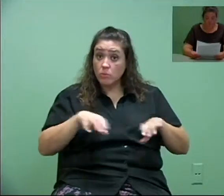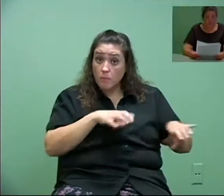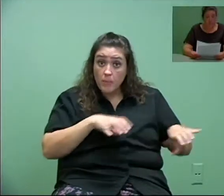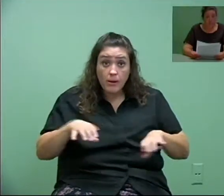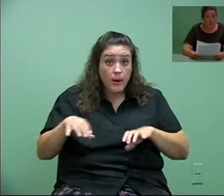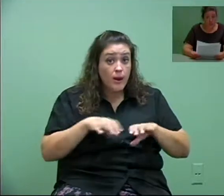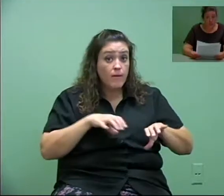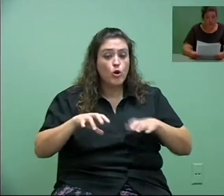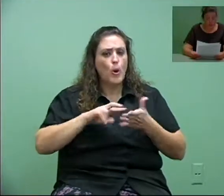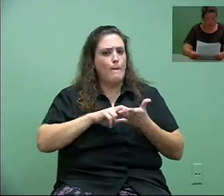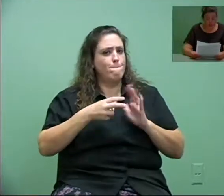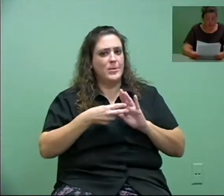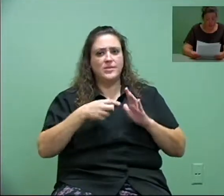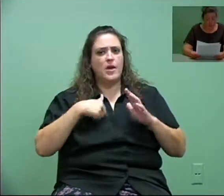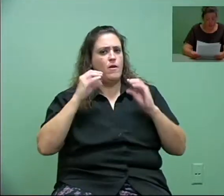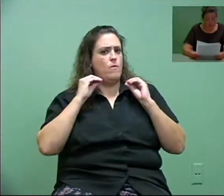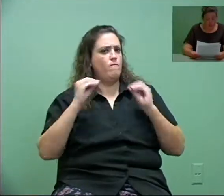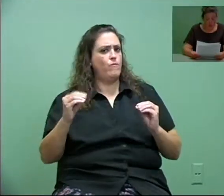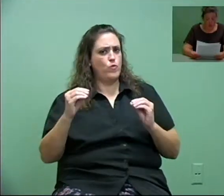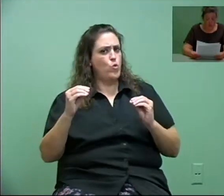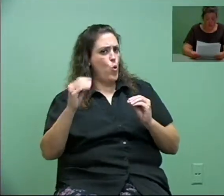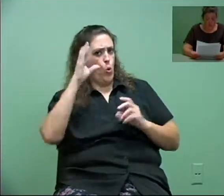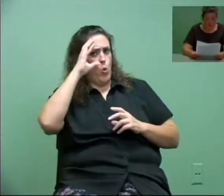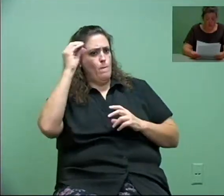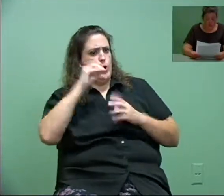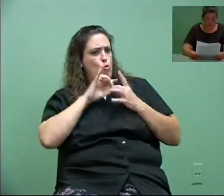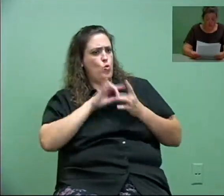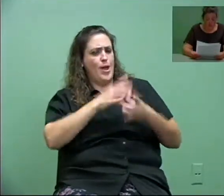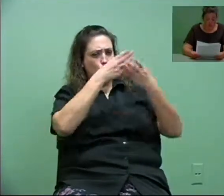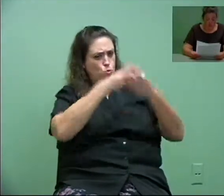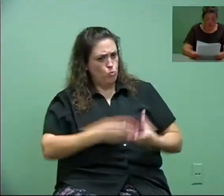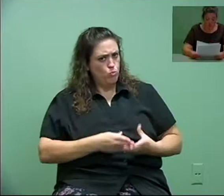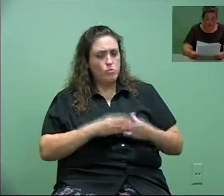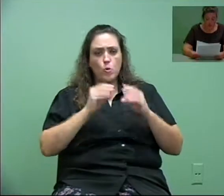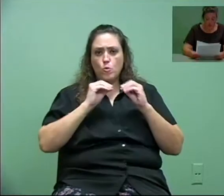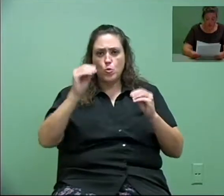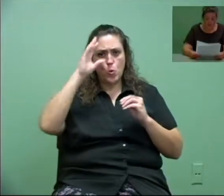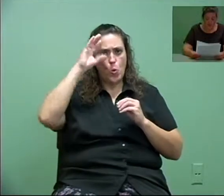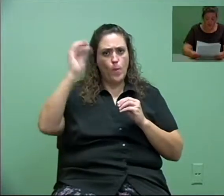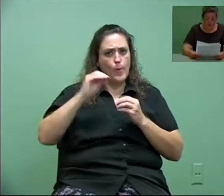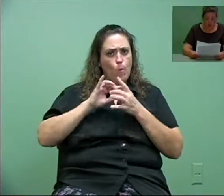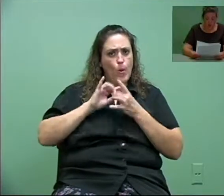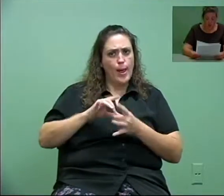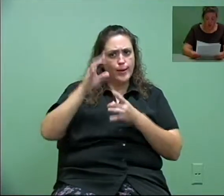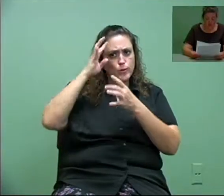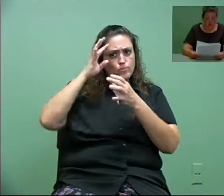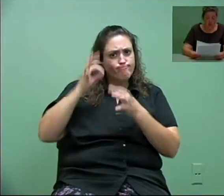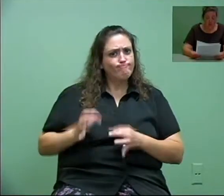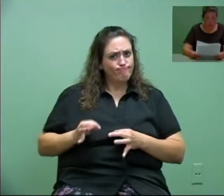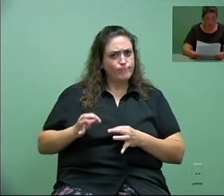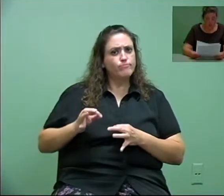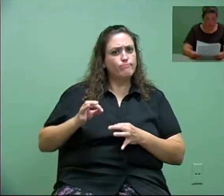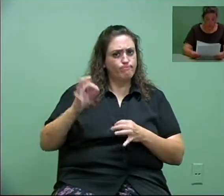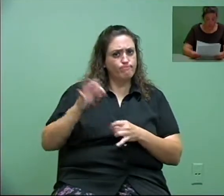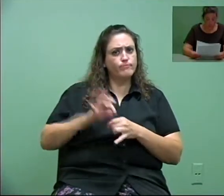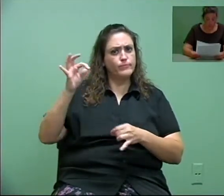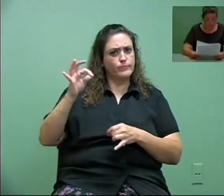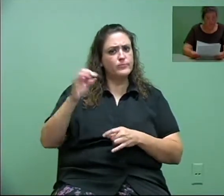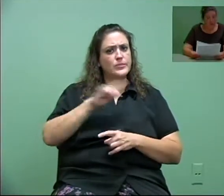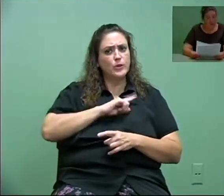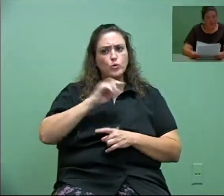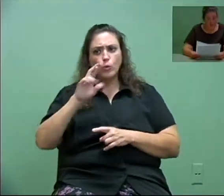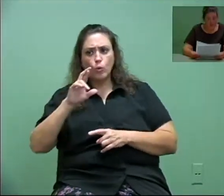evidence or the decision you should reach. You must base your decision only on the evidence that you saw and heard here in